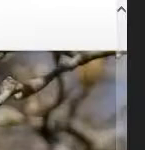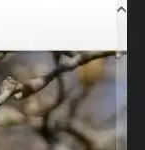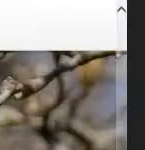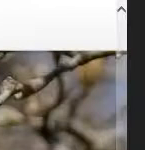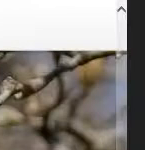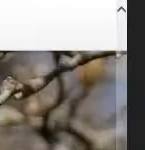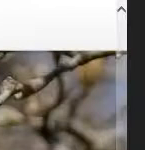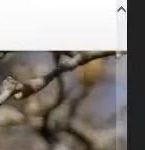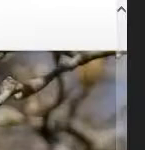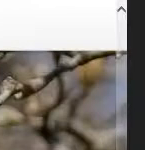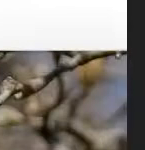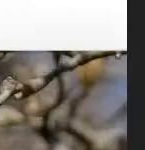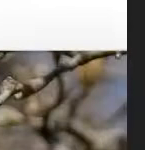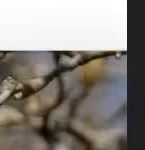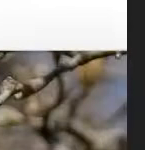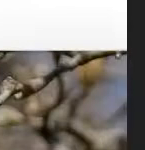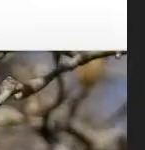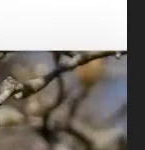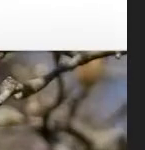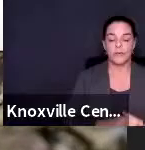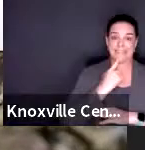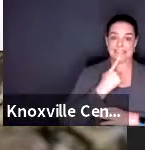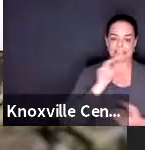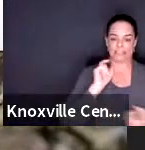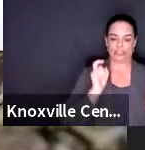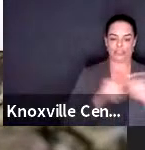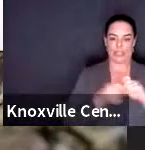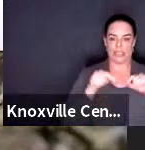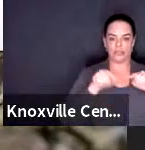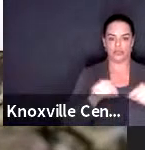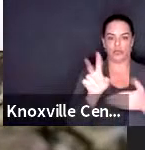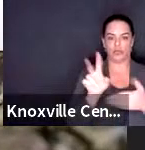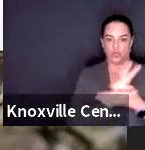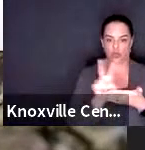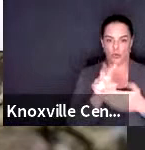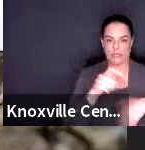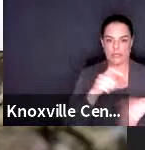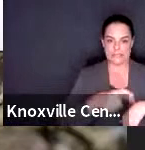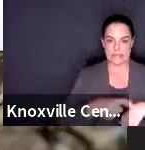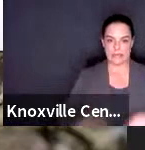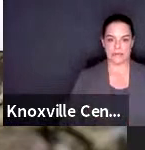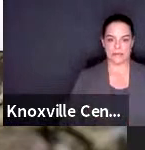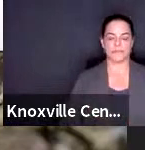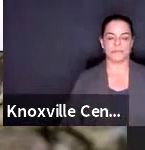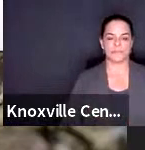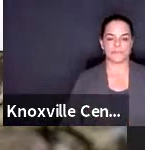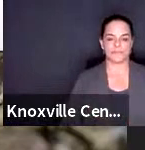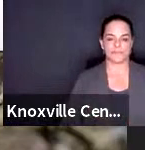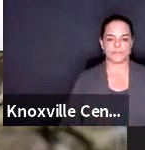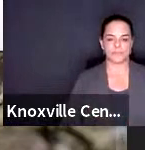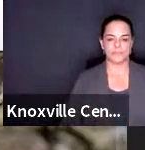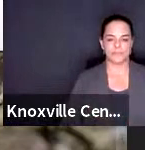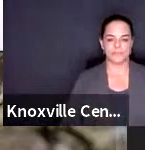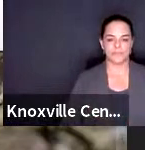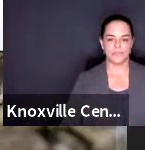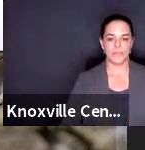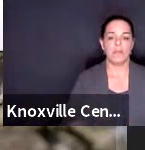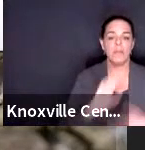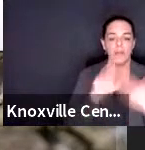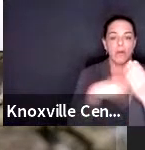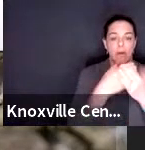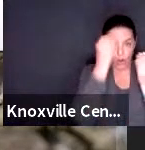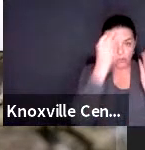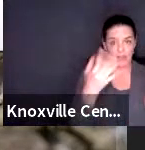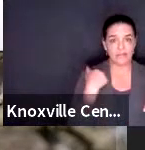no 3-day statistically significant shifts within a 2-week time period. All of the data we're going to talk about today is on